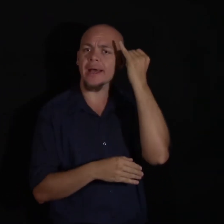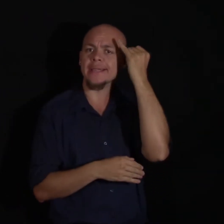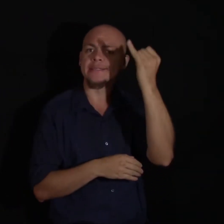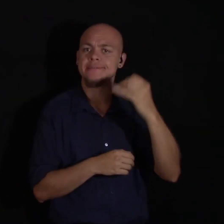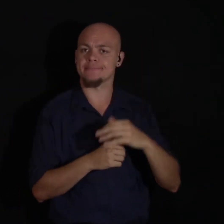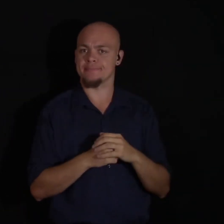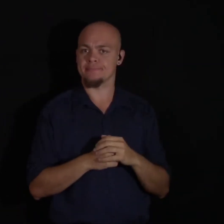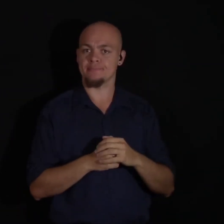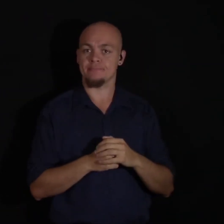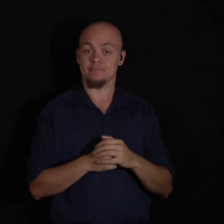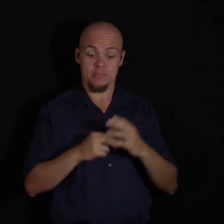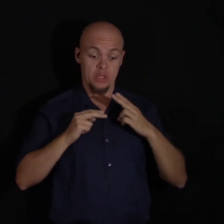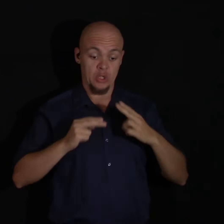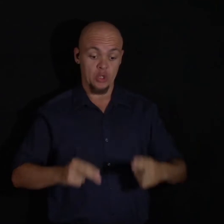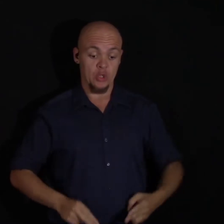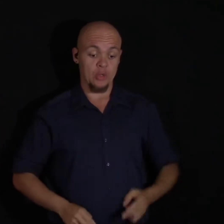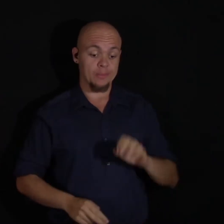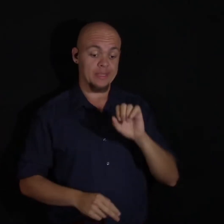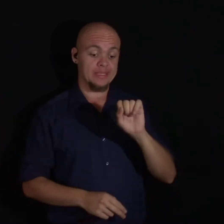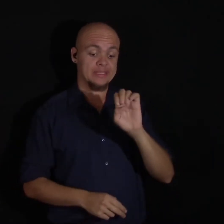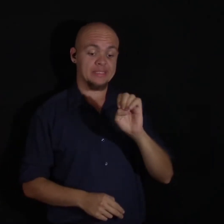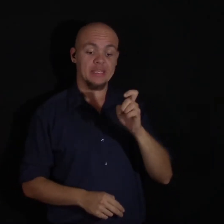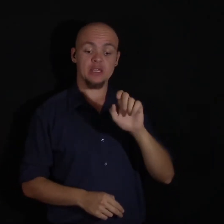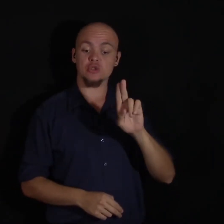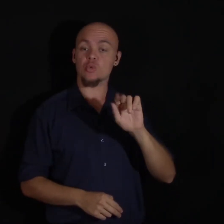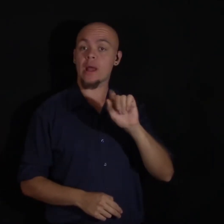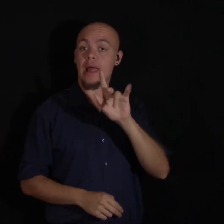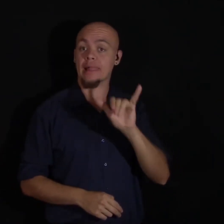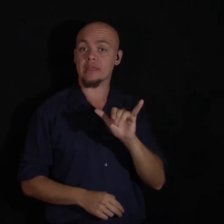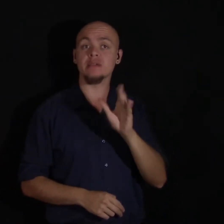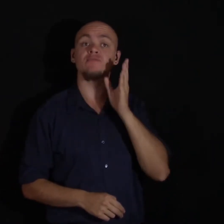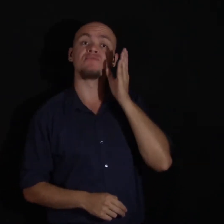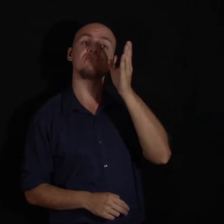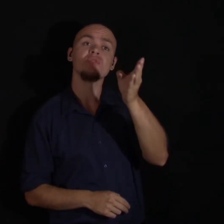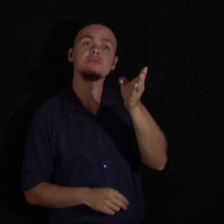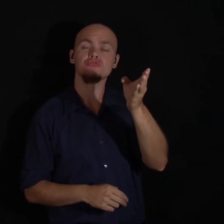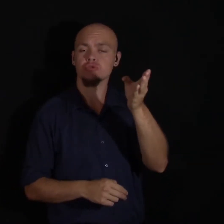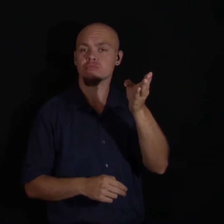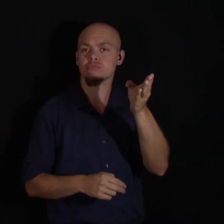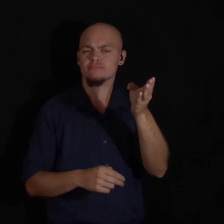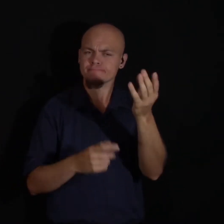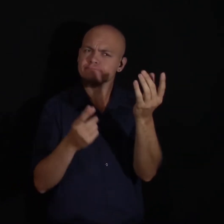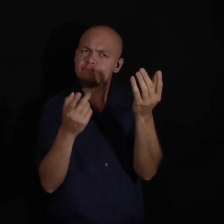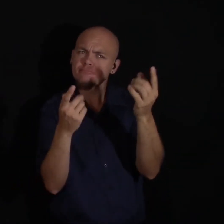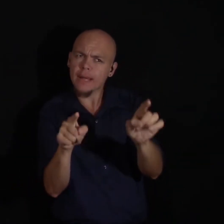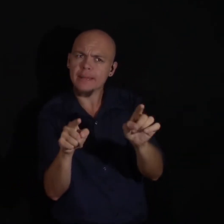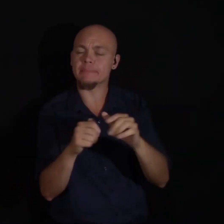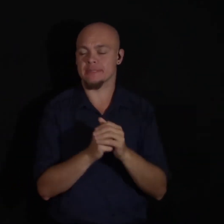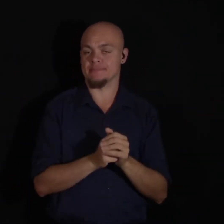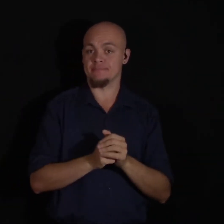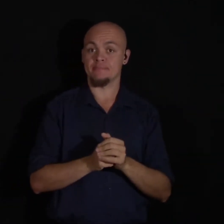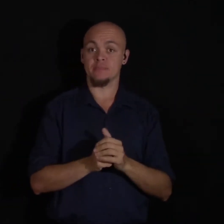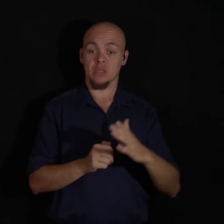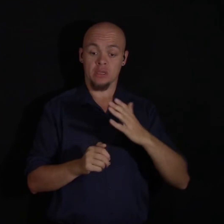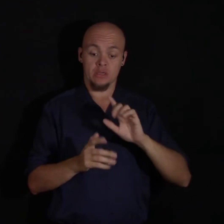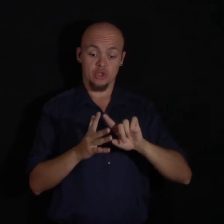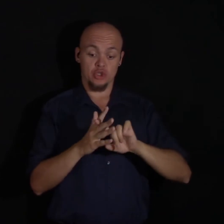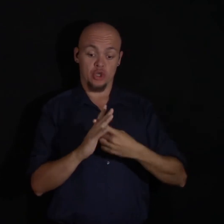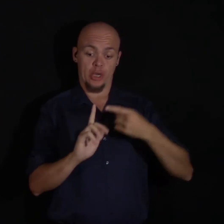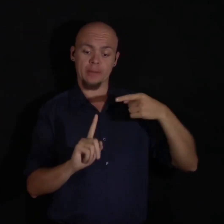future evolution of human sexuality. And my starting point is that, as we all know, in